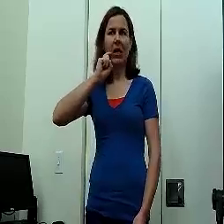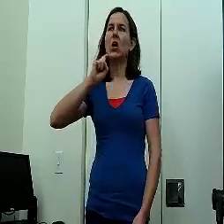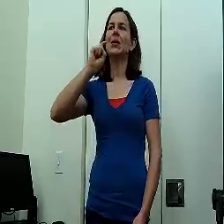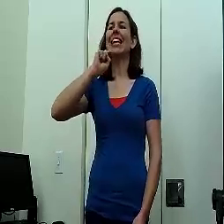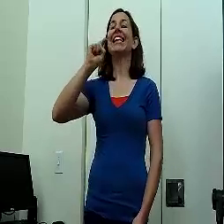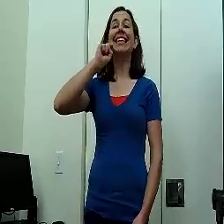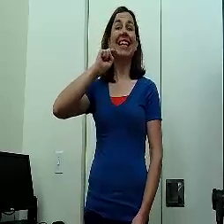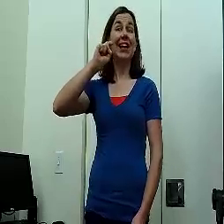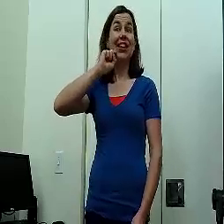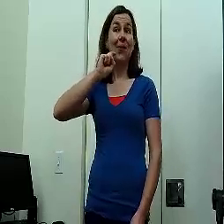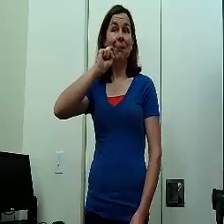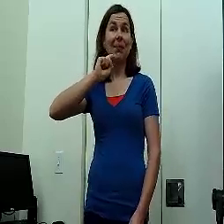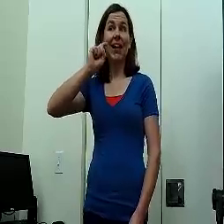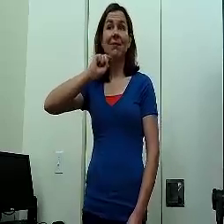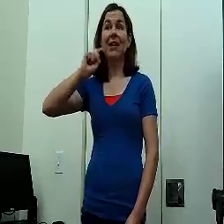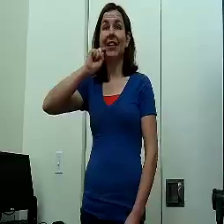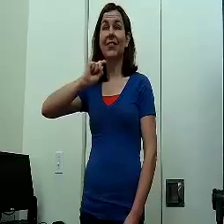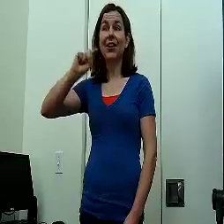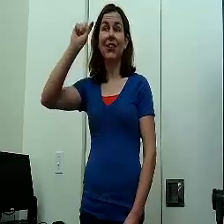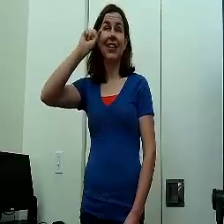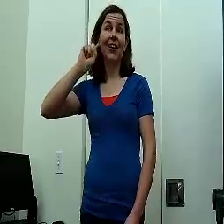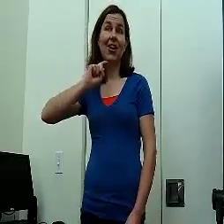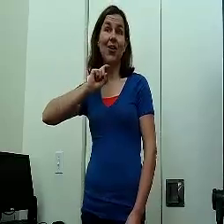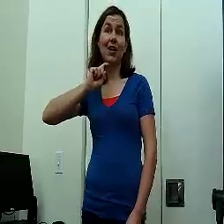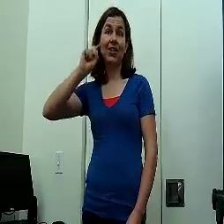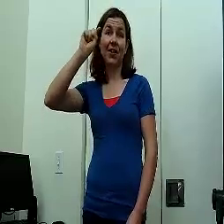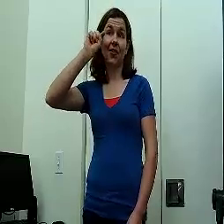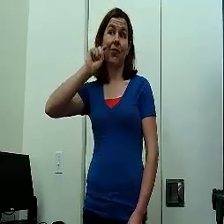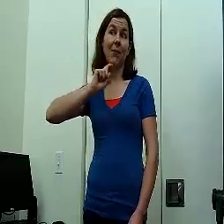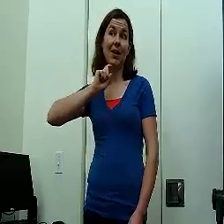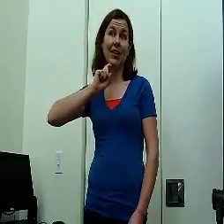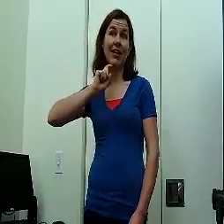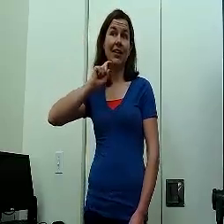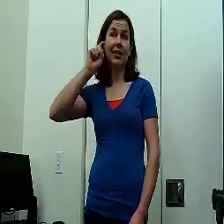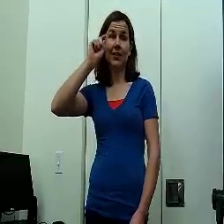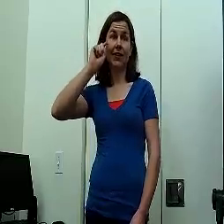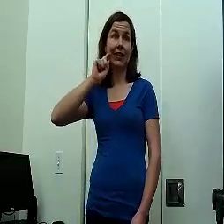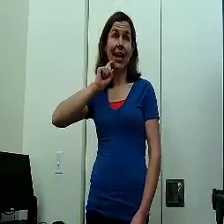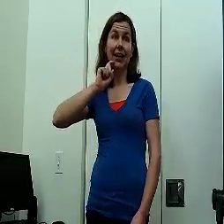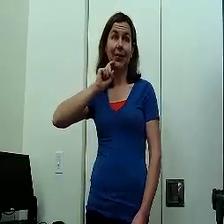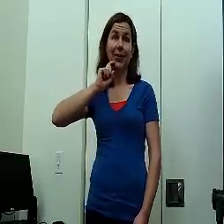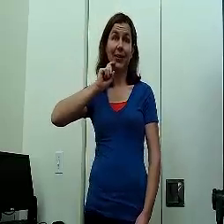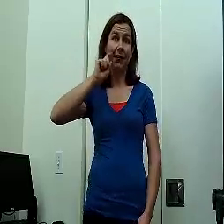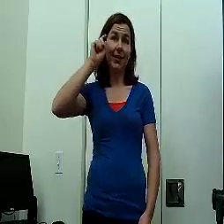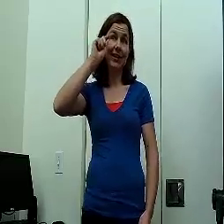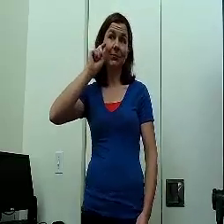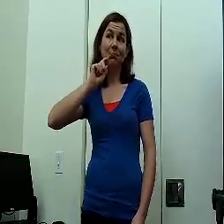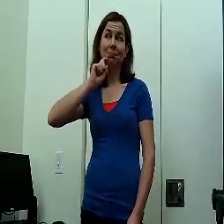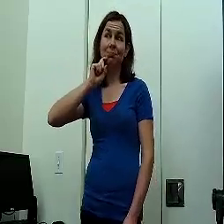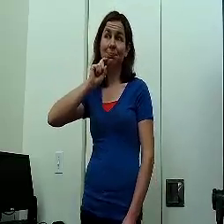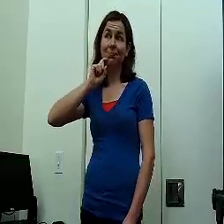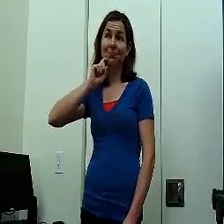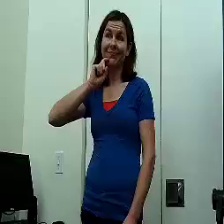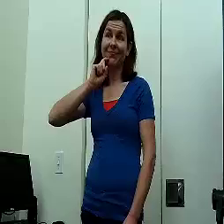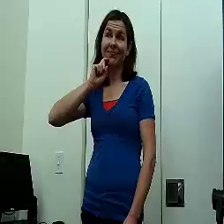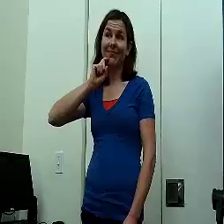it goes. Stay down low. Because if you don't stay down low and you go from here to here, it's a different sign. Anyone know what that one is?